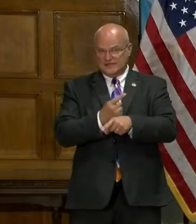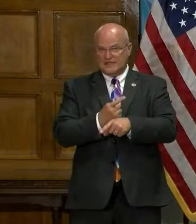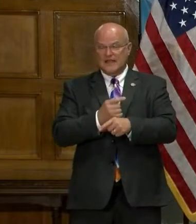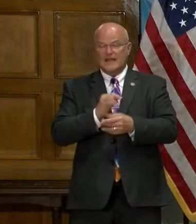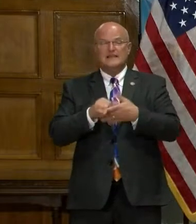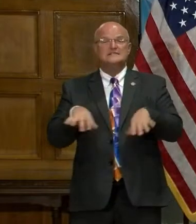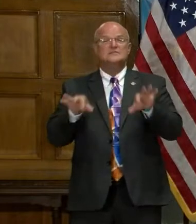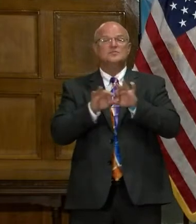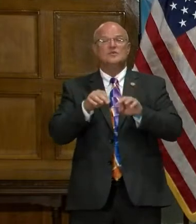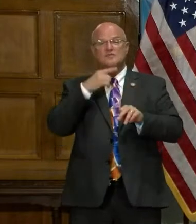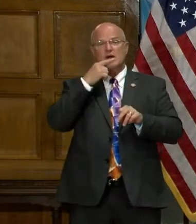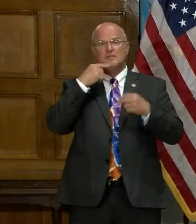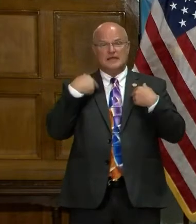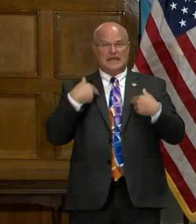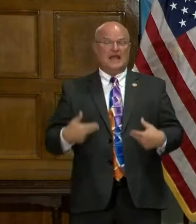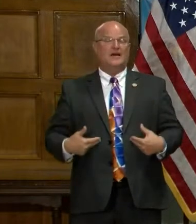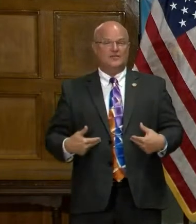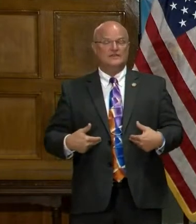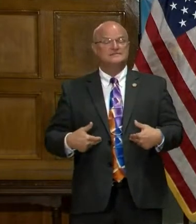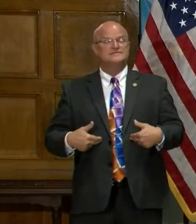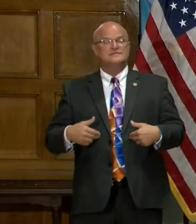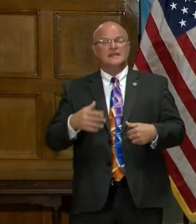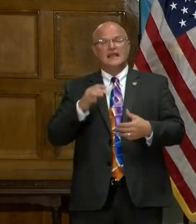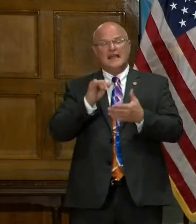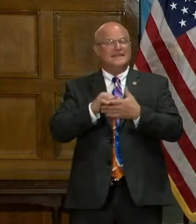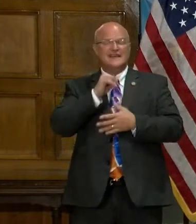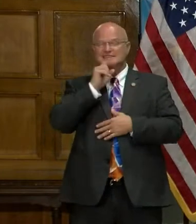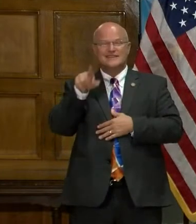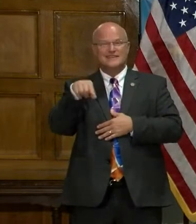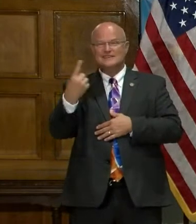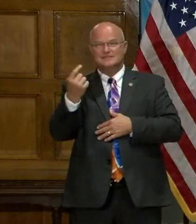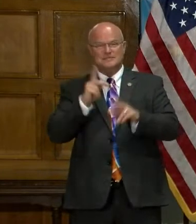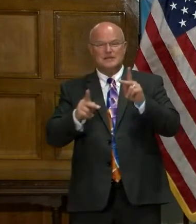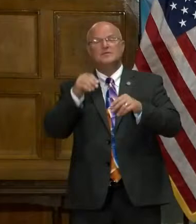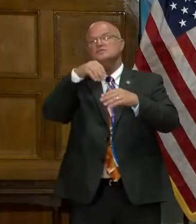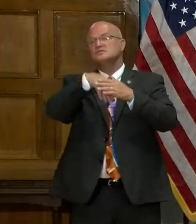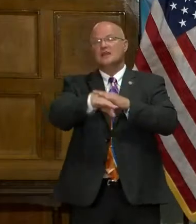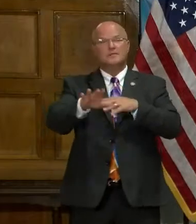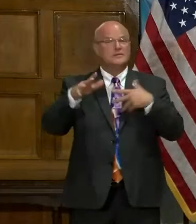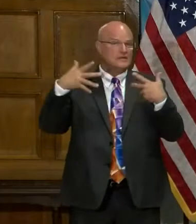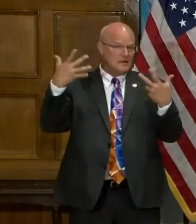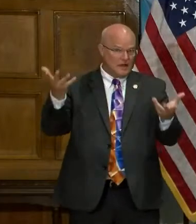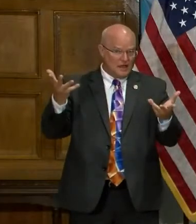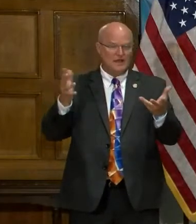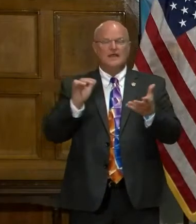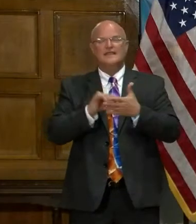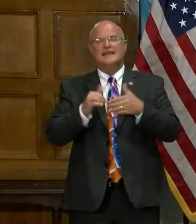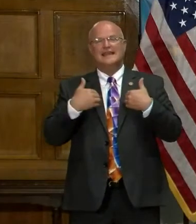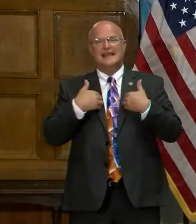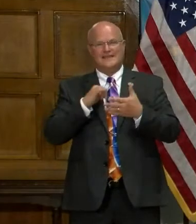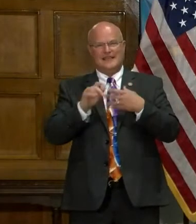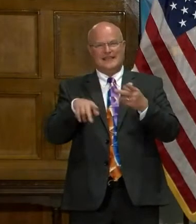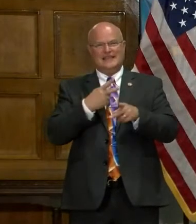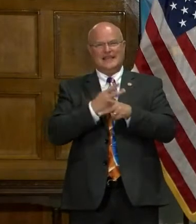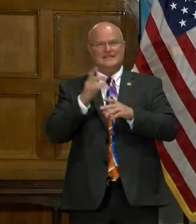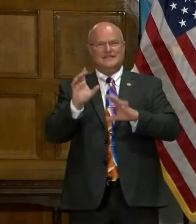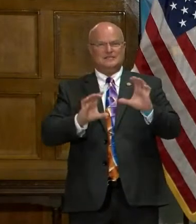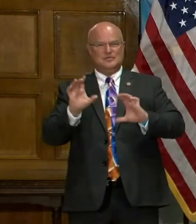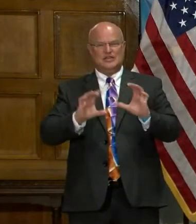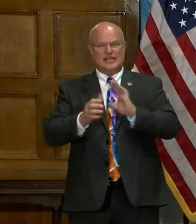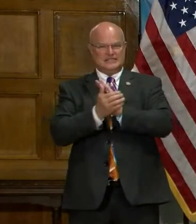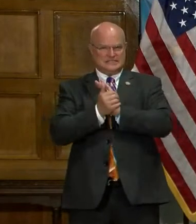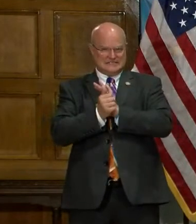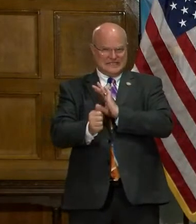that it's important for public health. And that's not just everybody who walks in the door that can have that kind of